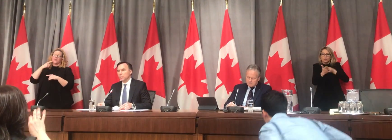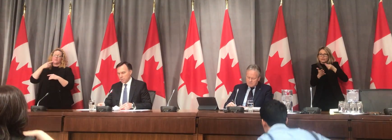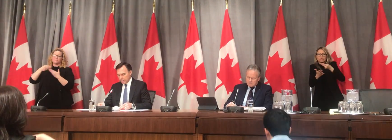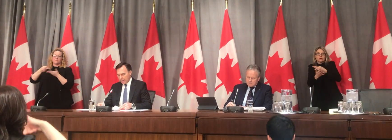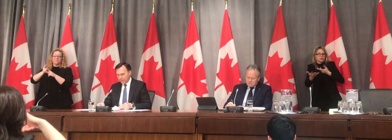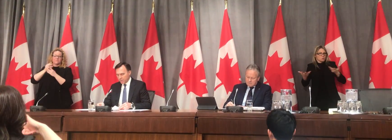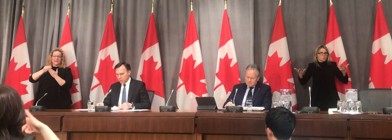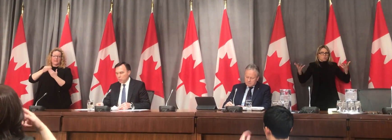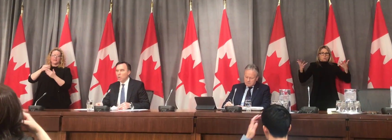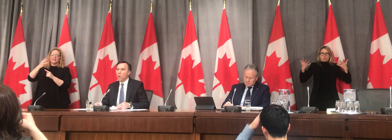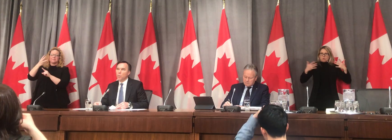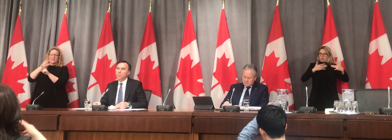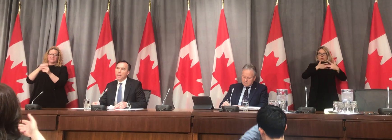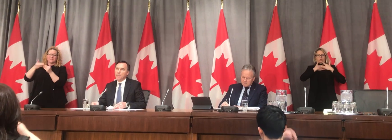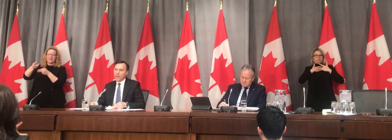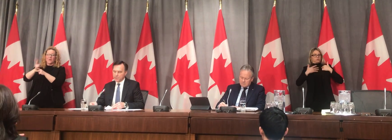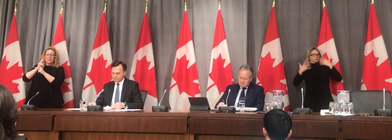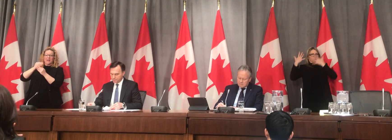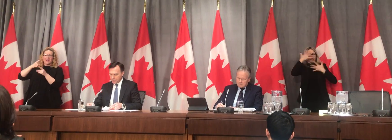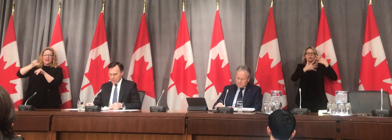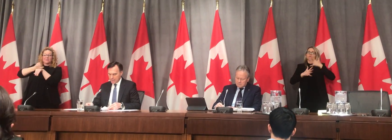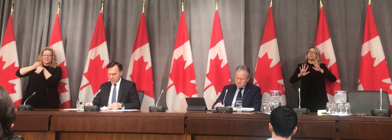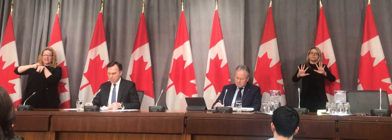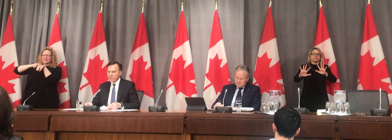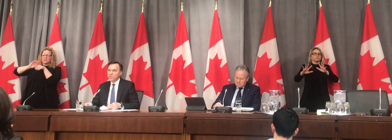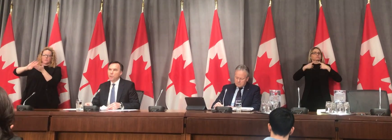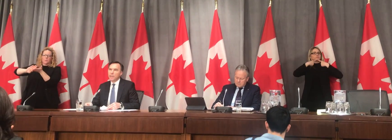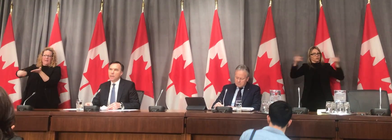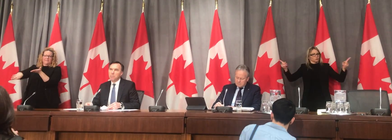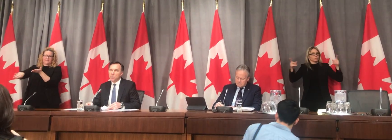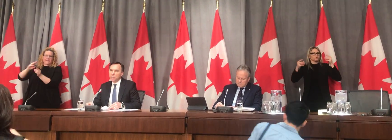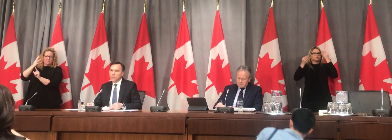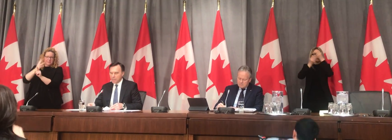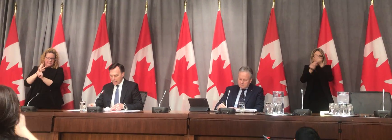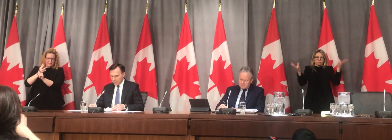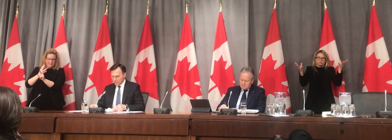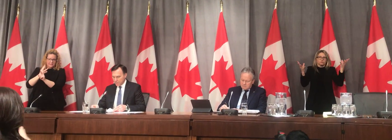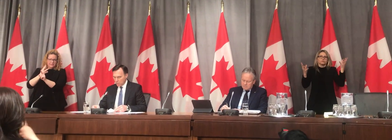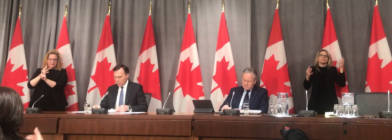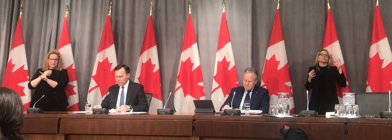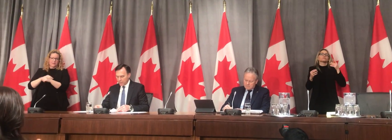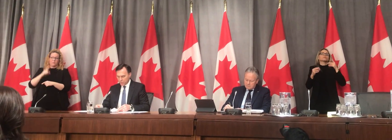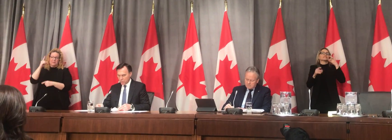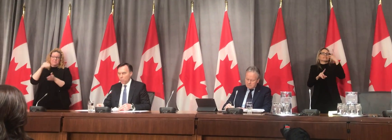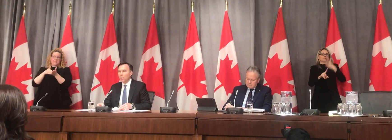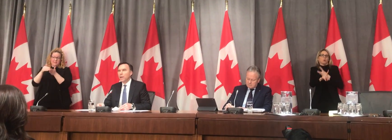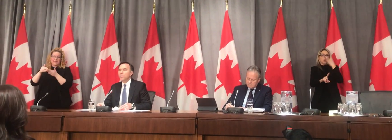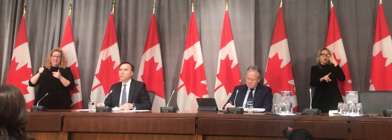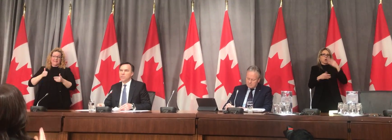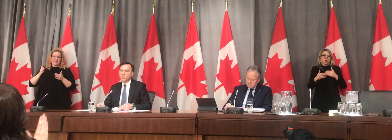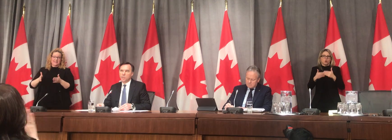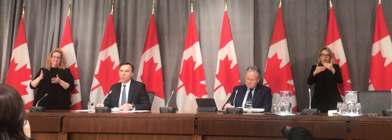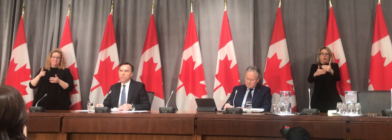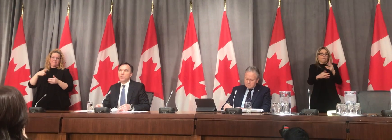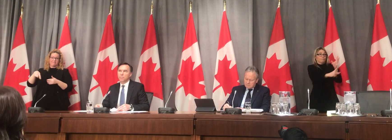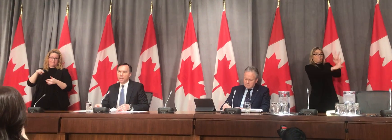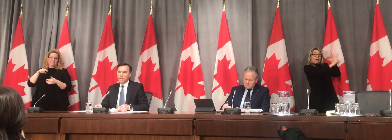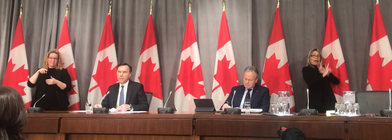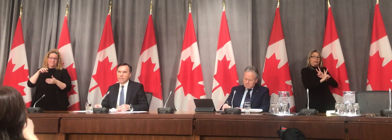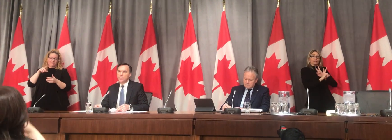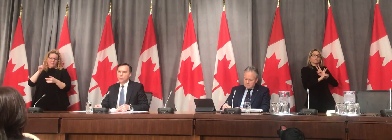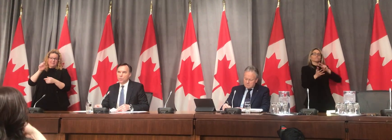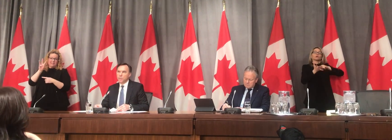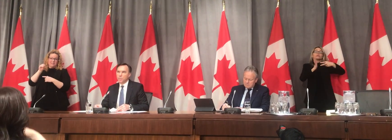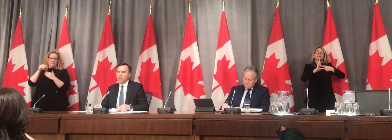on Canada student loan paybacks. This means nearly 1 million Canadians will have an extra $160 a